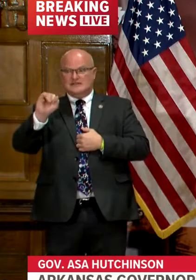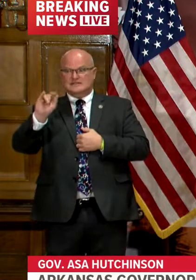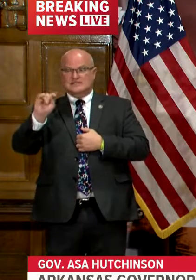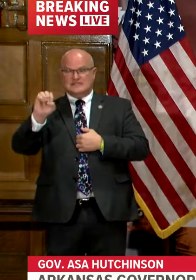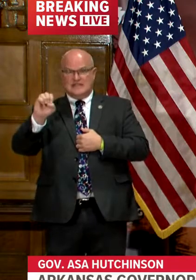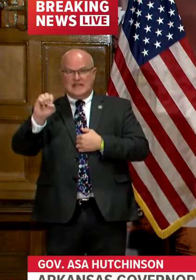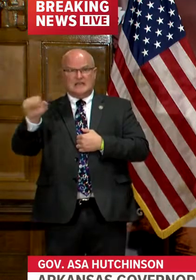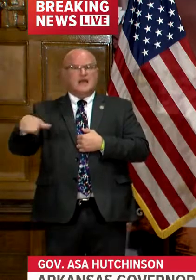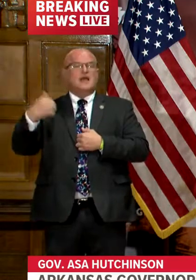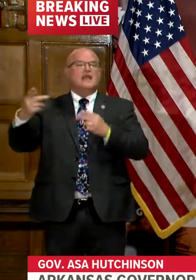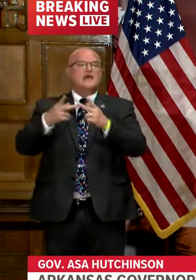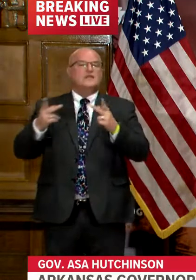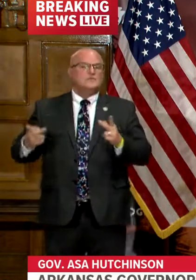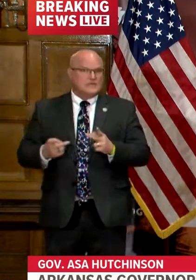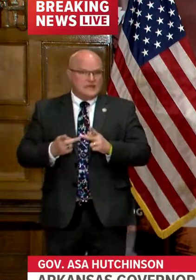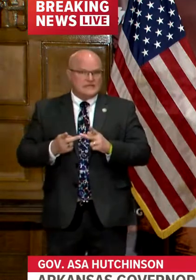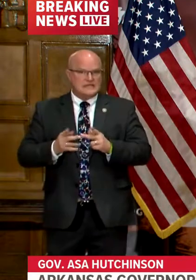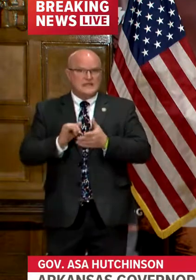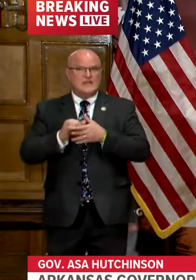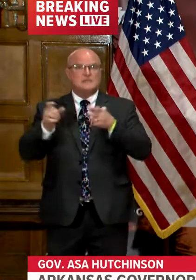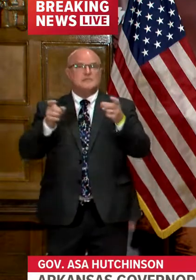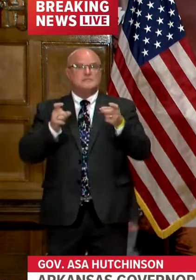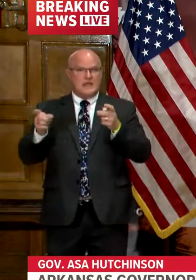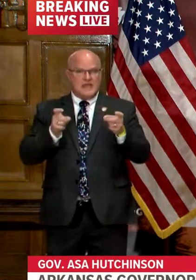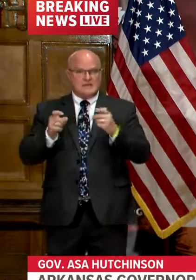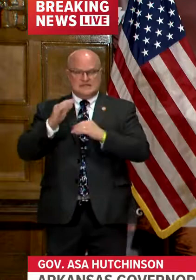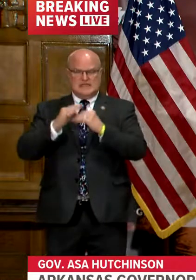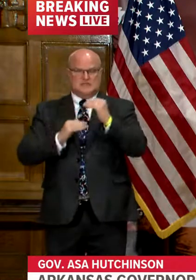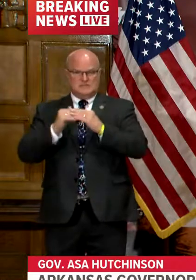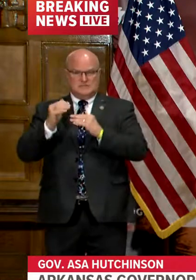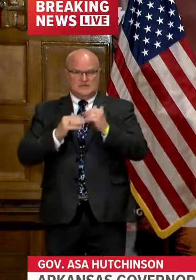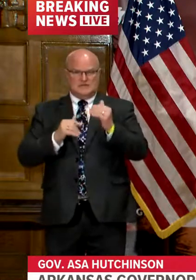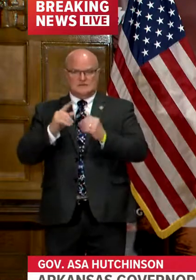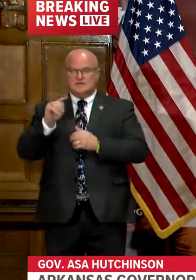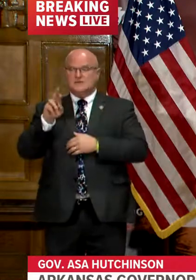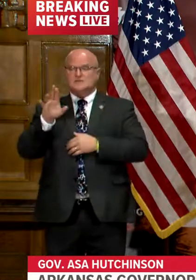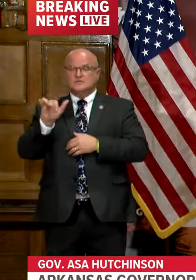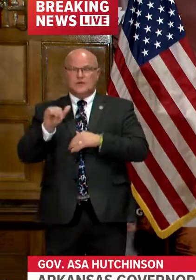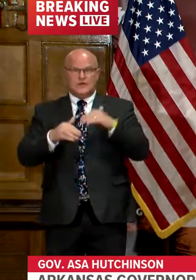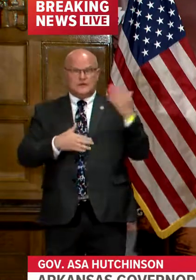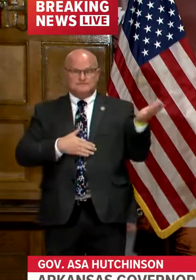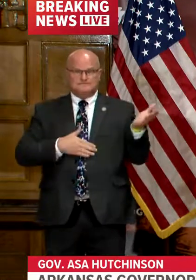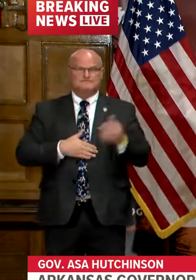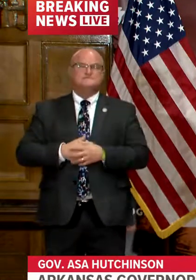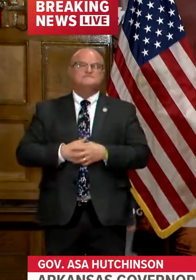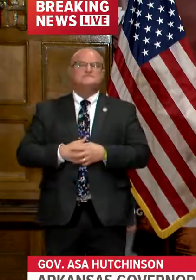space that's being managed and built. Troy?